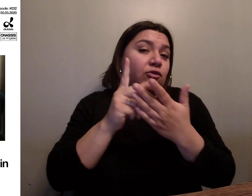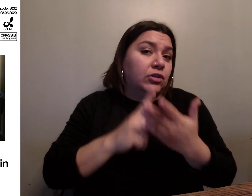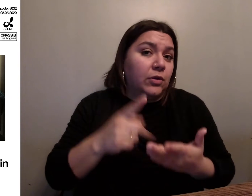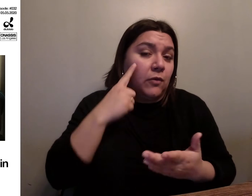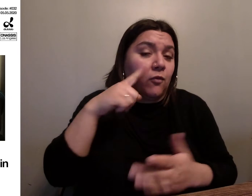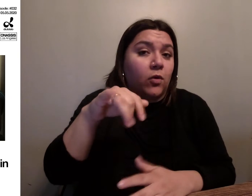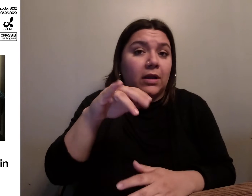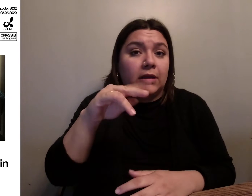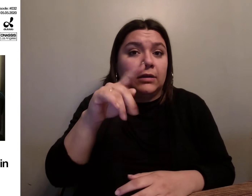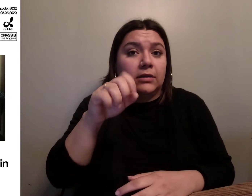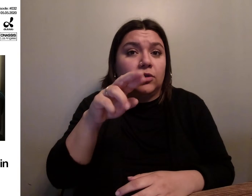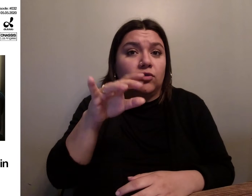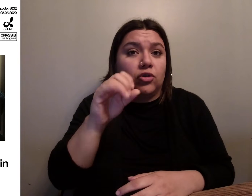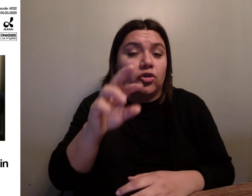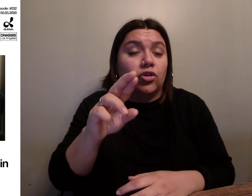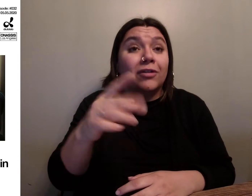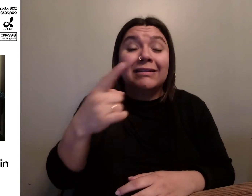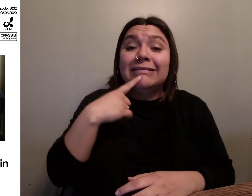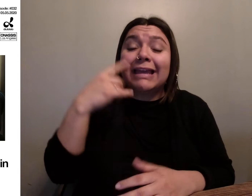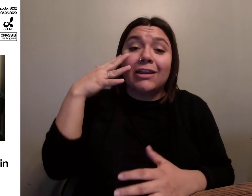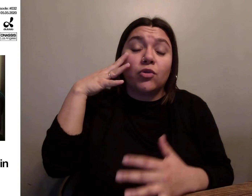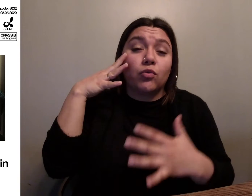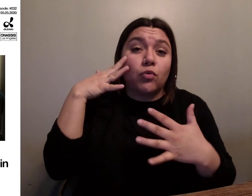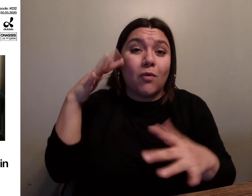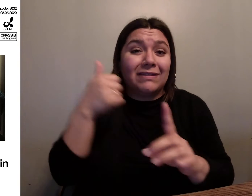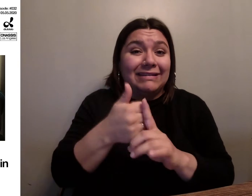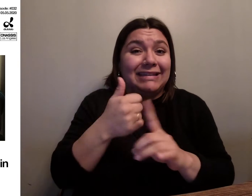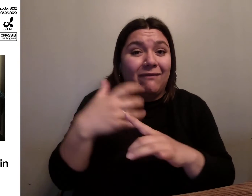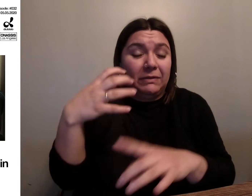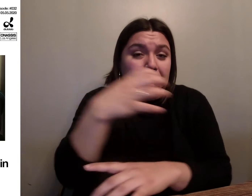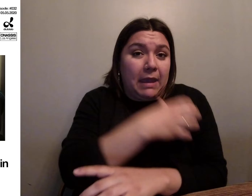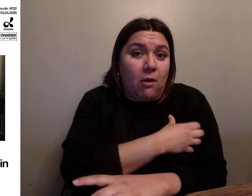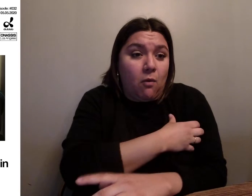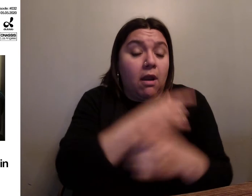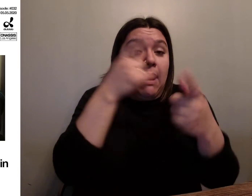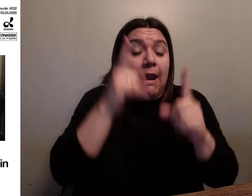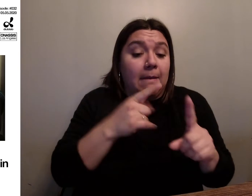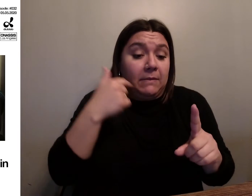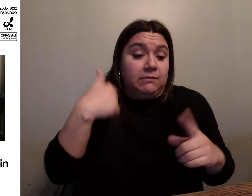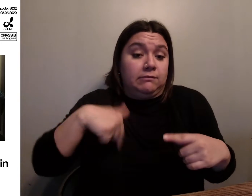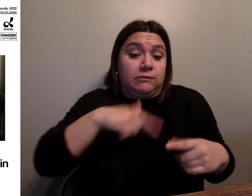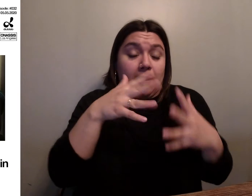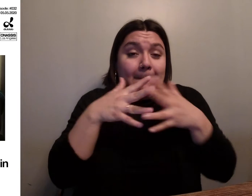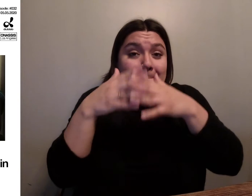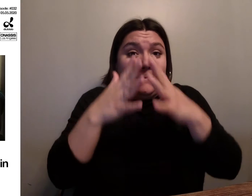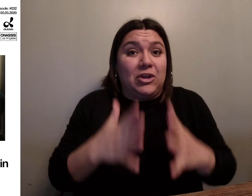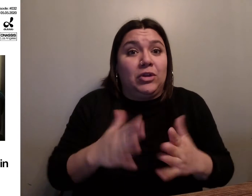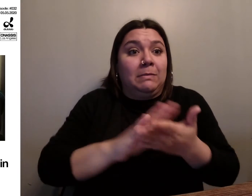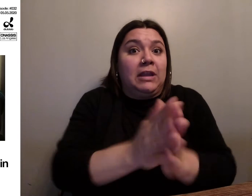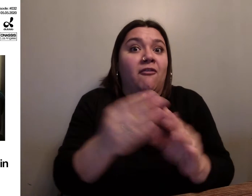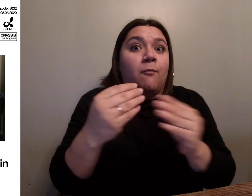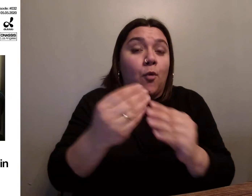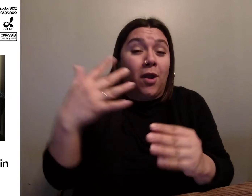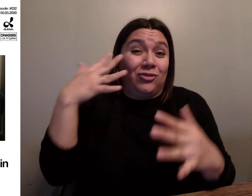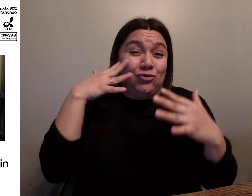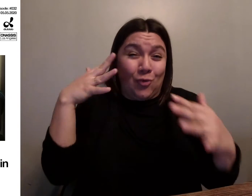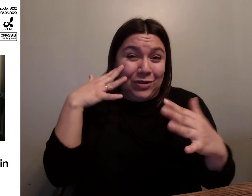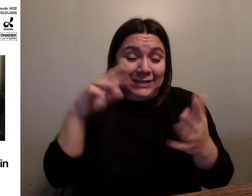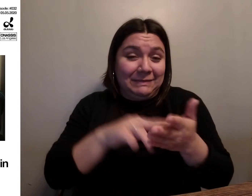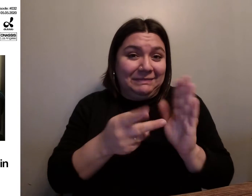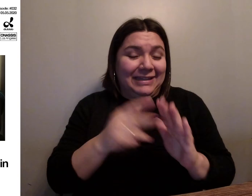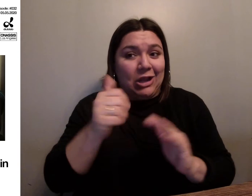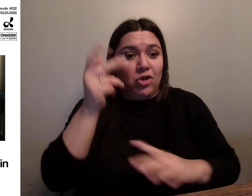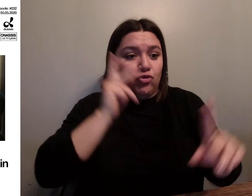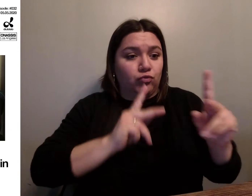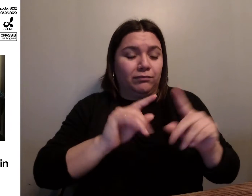more powerful we appear to other groups," which is which is an amazing statement. But